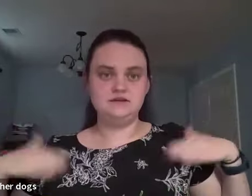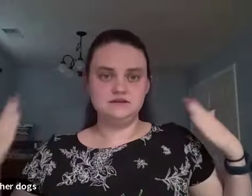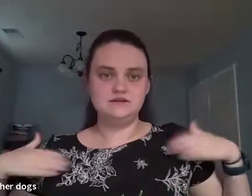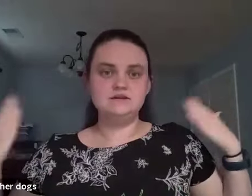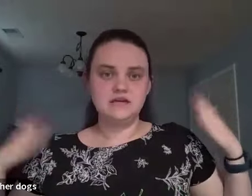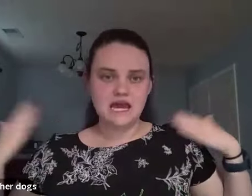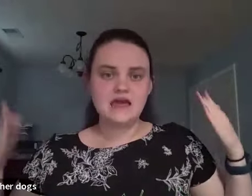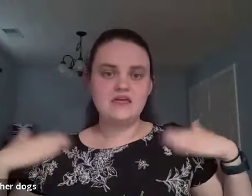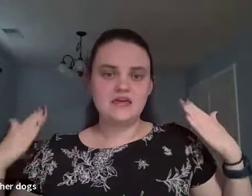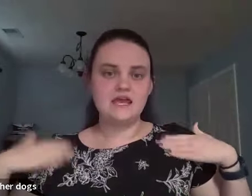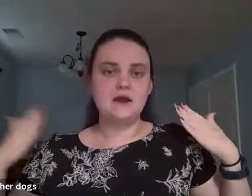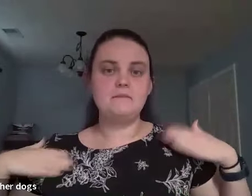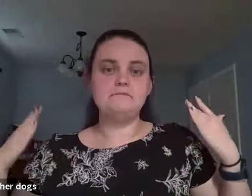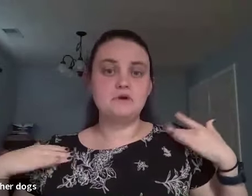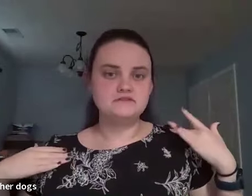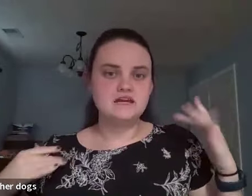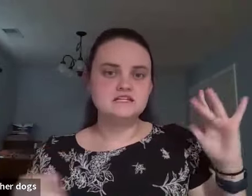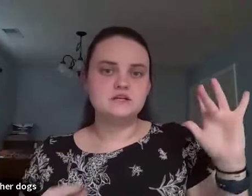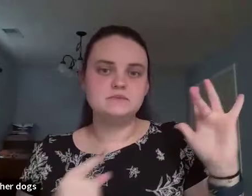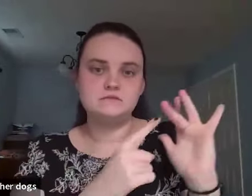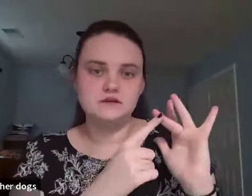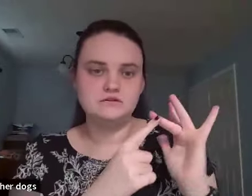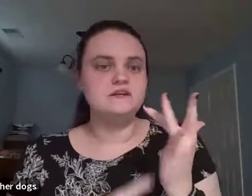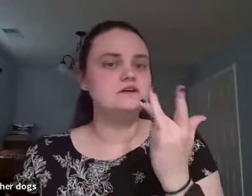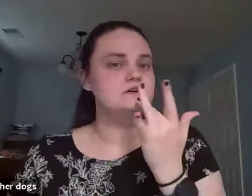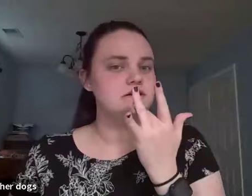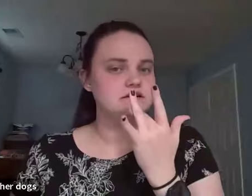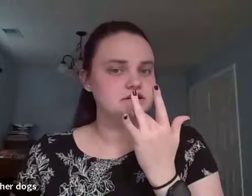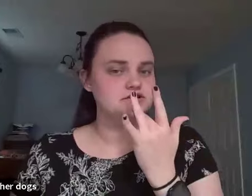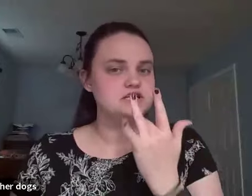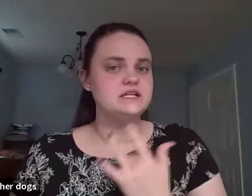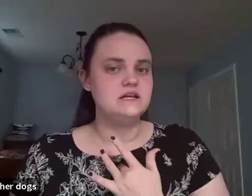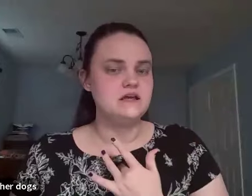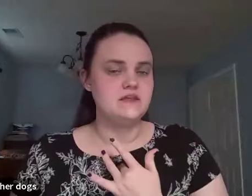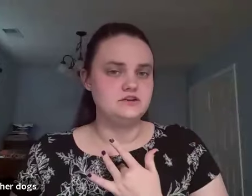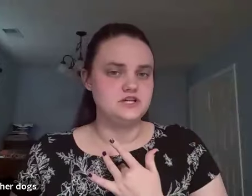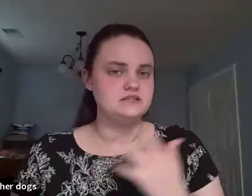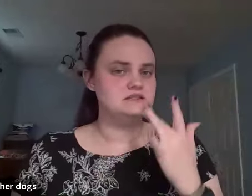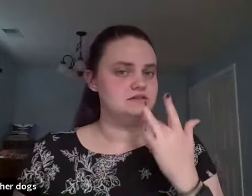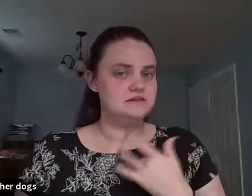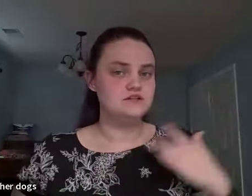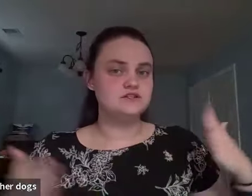happy. And then birthday is going to be your middle finger to your chin and then your chest.